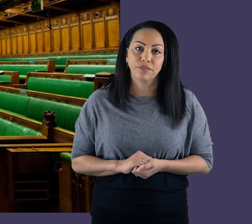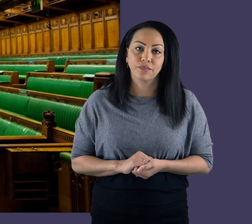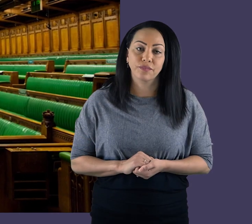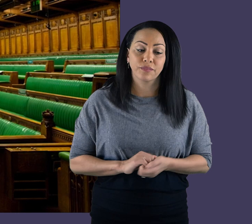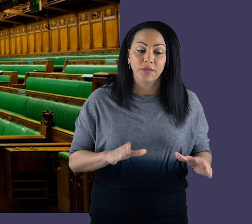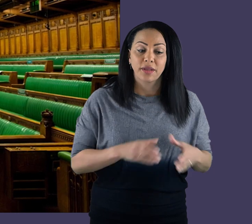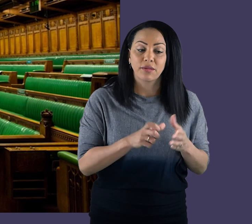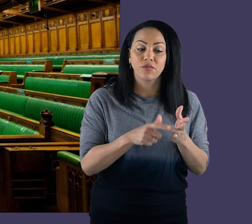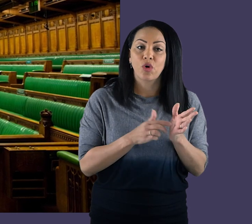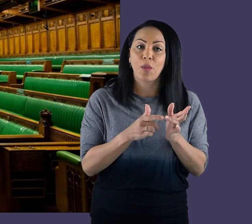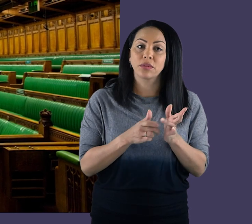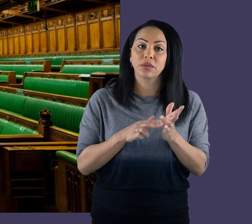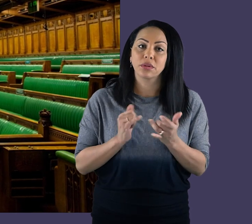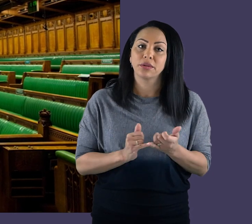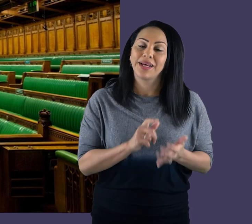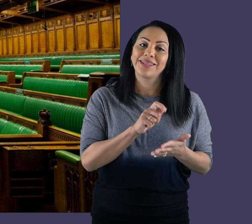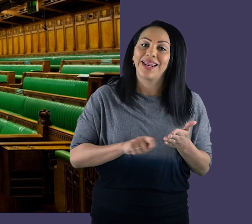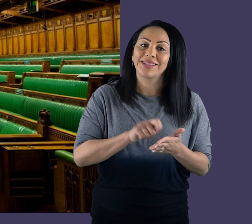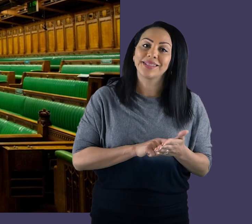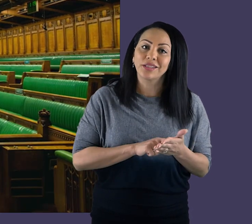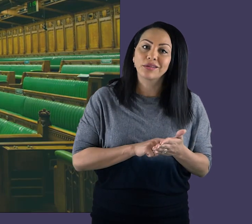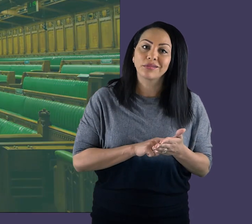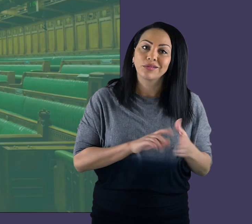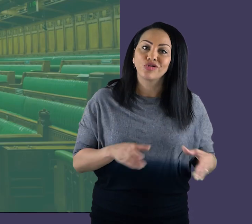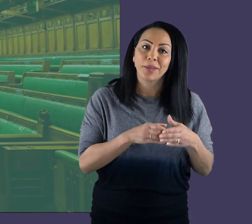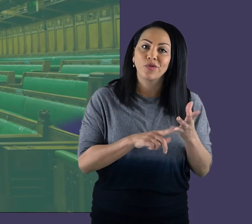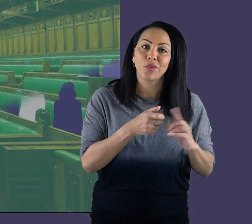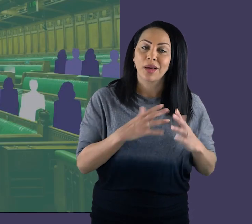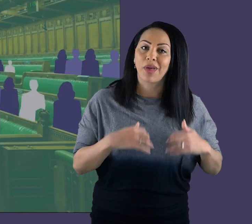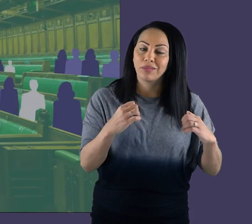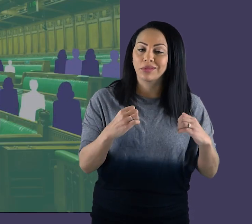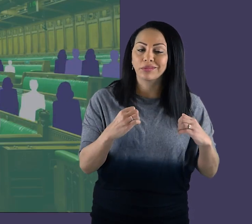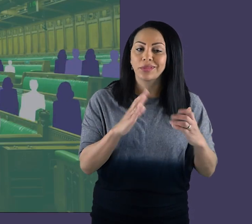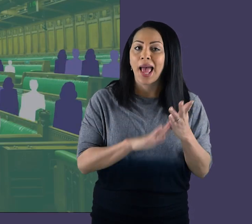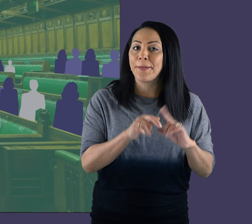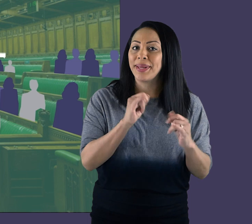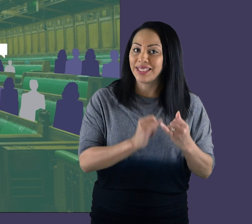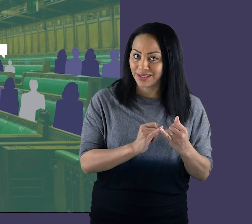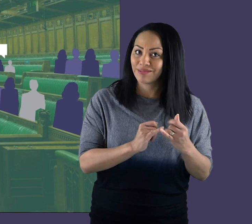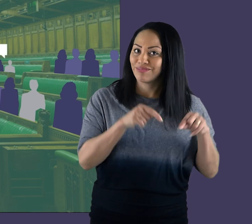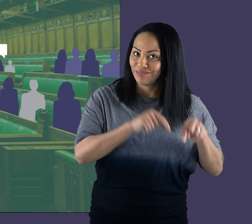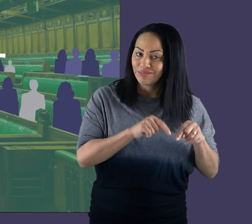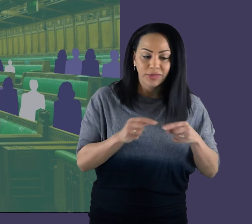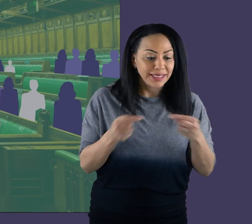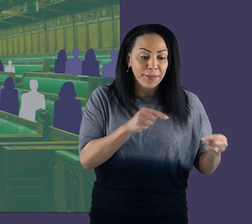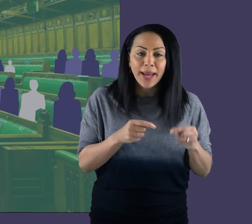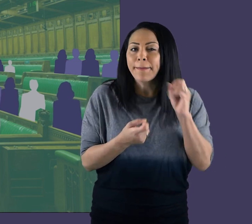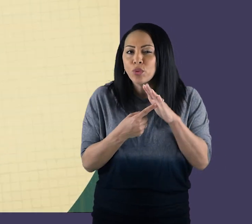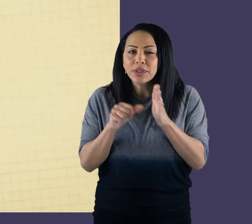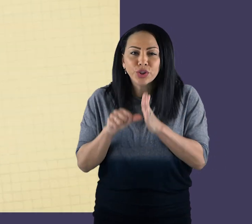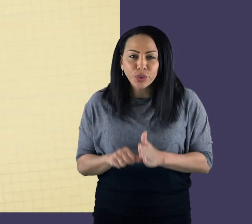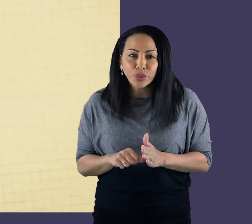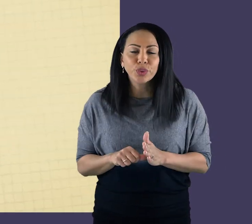The House of Commons is the elected chamber of UK Parliament. Here, members of Parliament, known as MPs, debate important